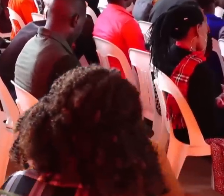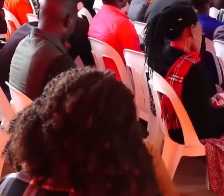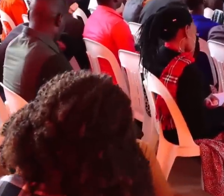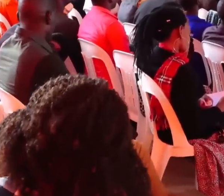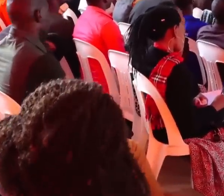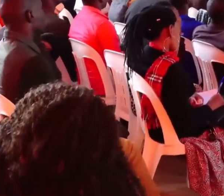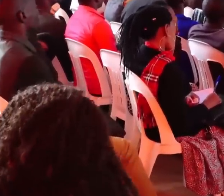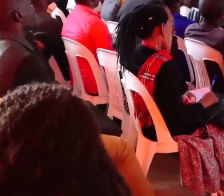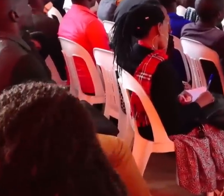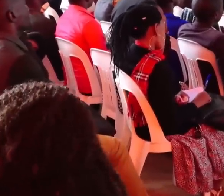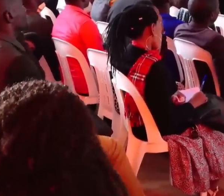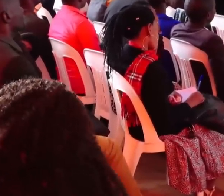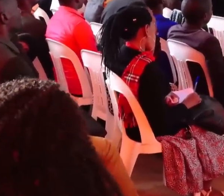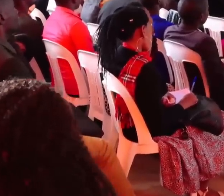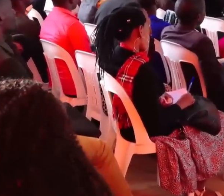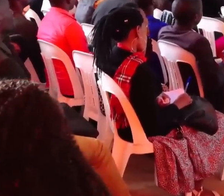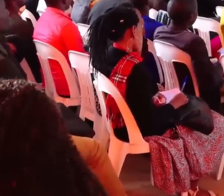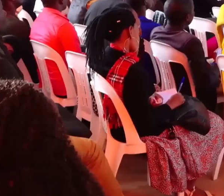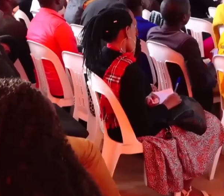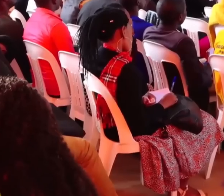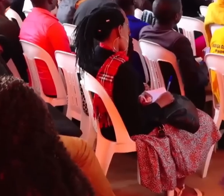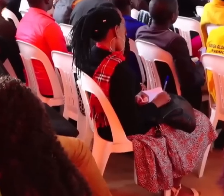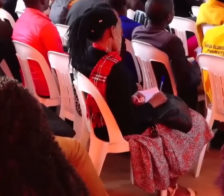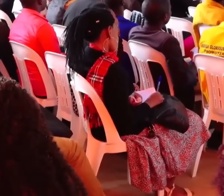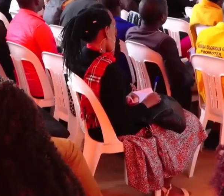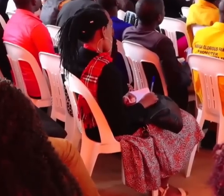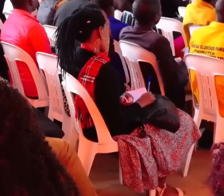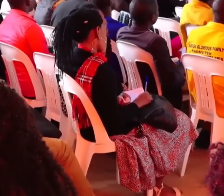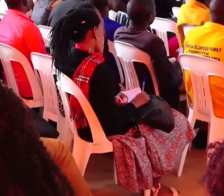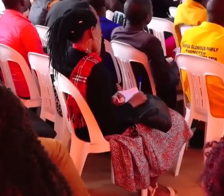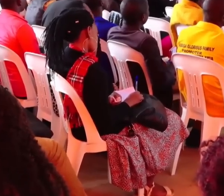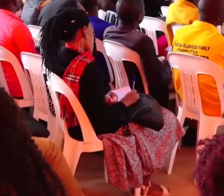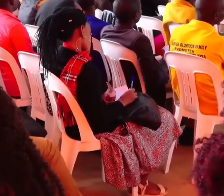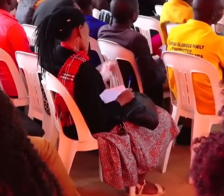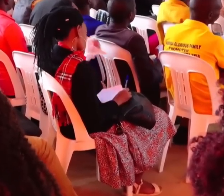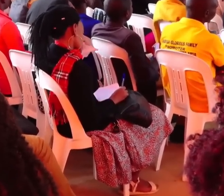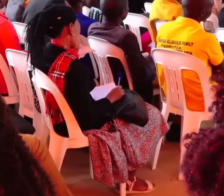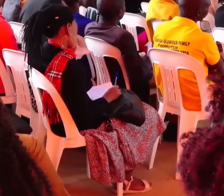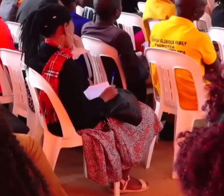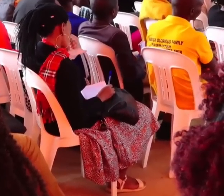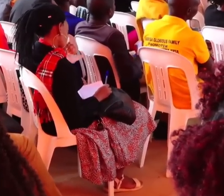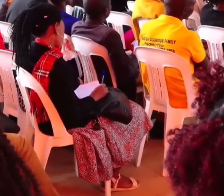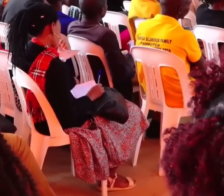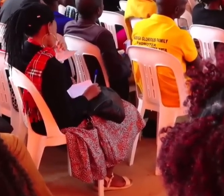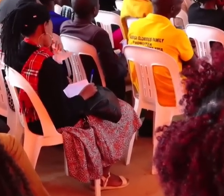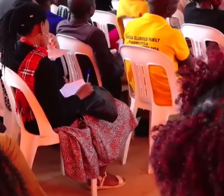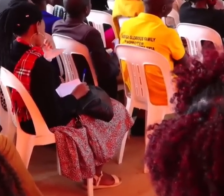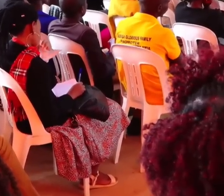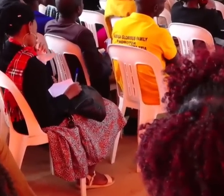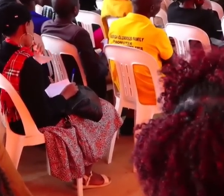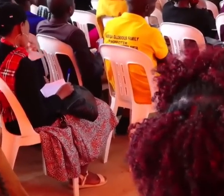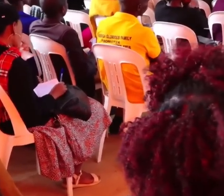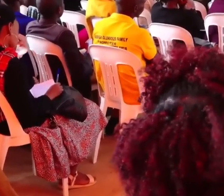Kubanga nalinga ngamba nyo Yesu, Yesu, Yesu, enaku nkabye, enaku ngendo kulanga Yesu agamba, munsi mulimu